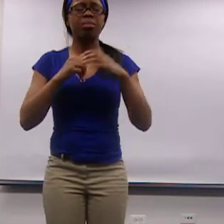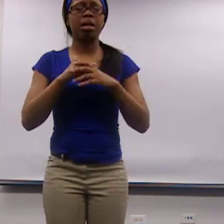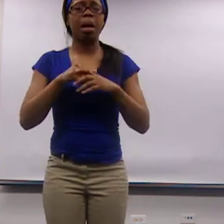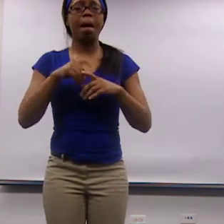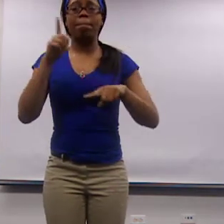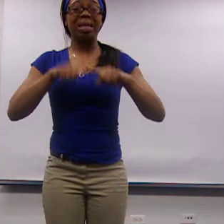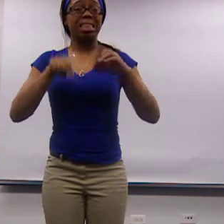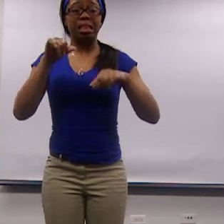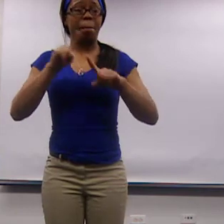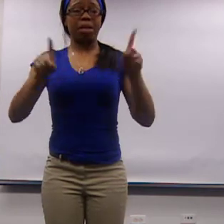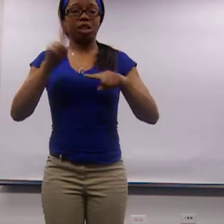her.